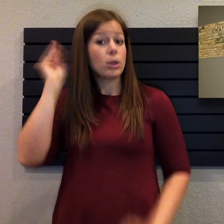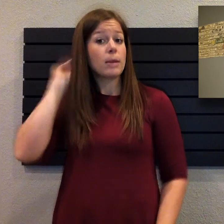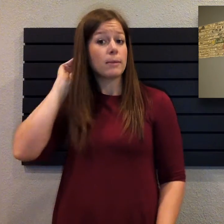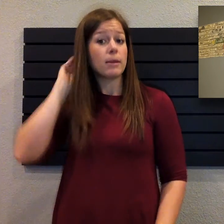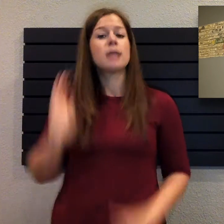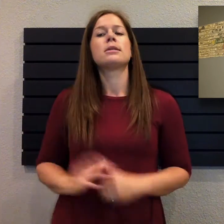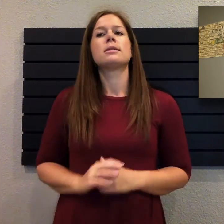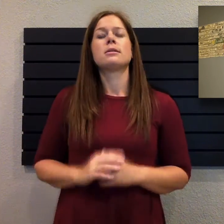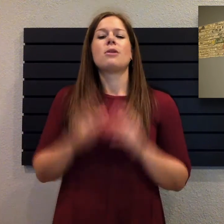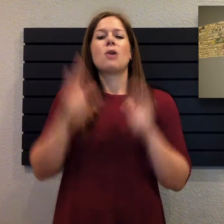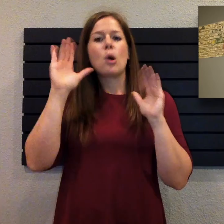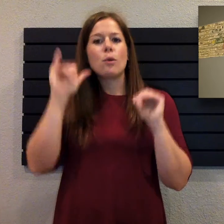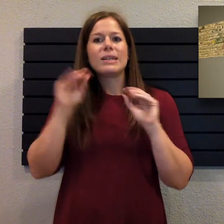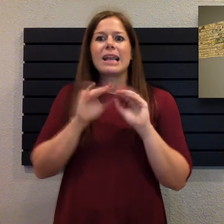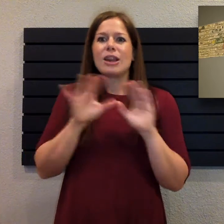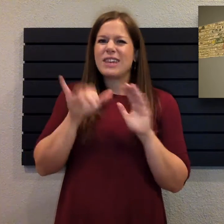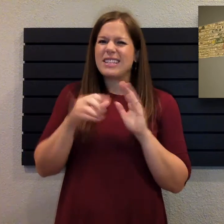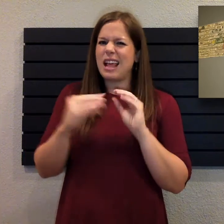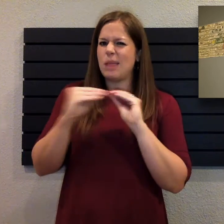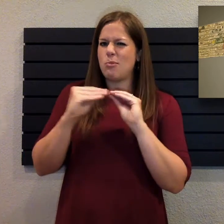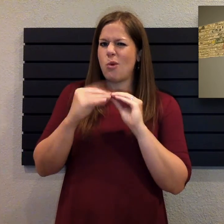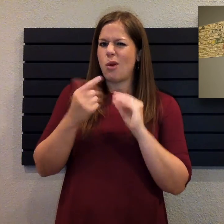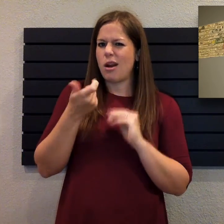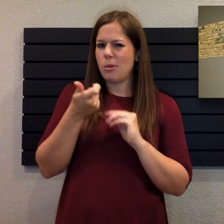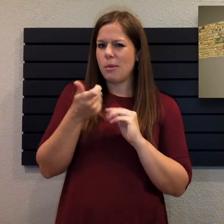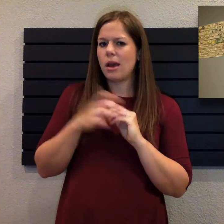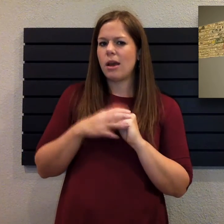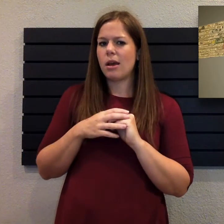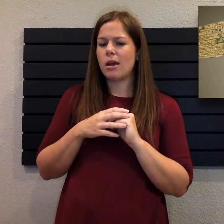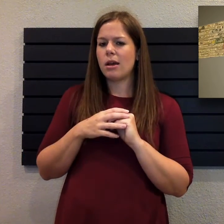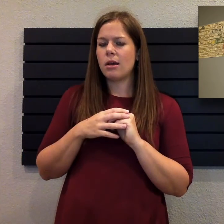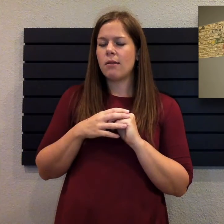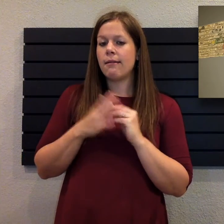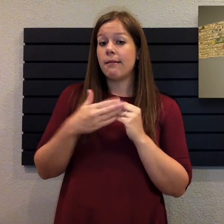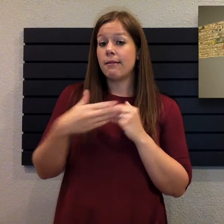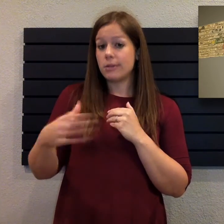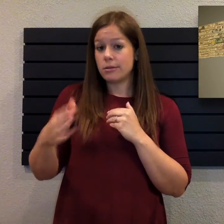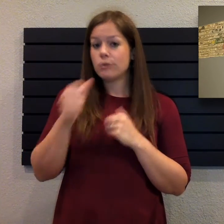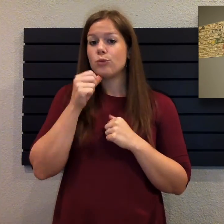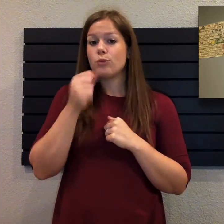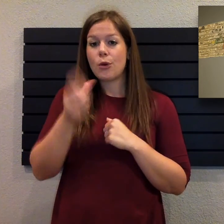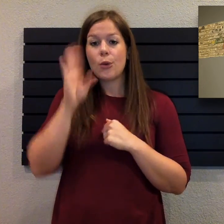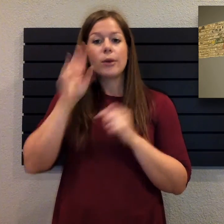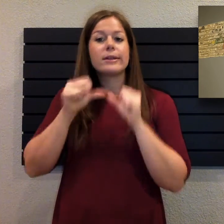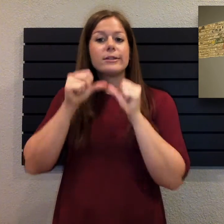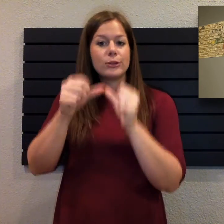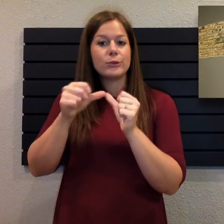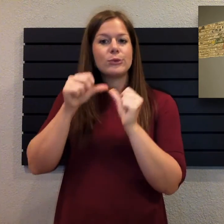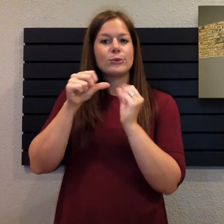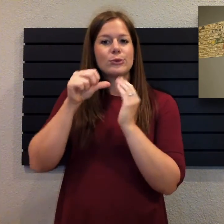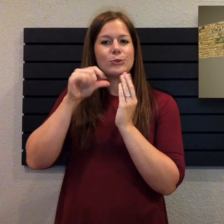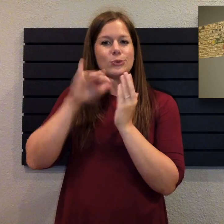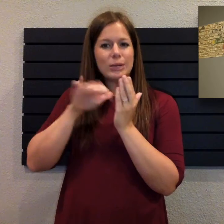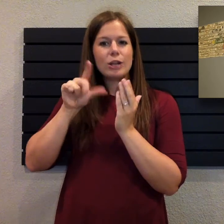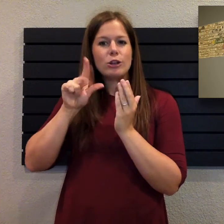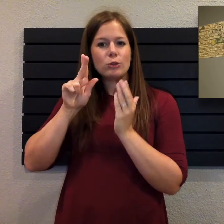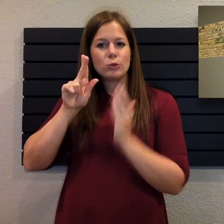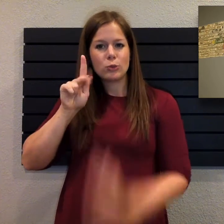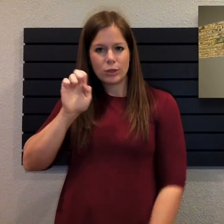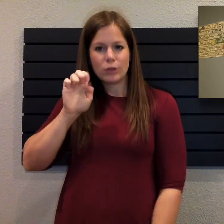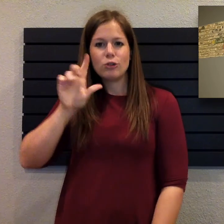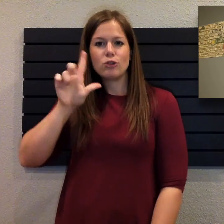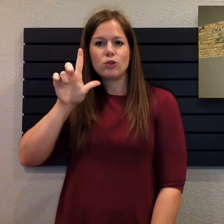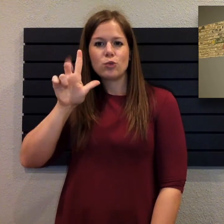in mind here as we read this one. Hopefully that clarifies that a little bit for you. As we go into the word tomorrow, we'll continue on into